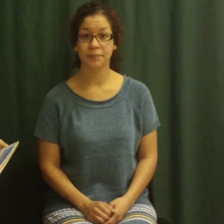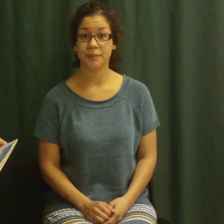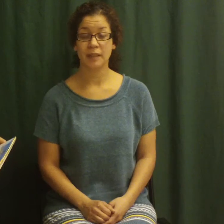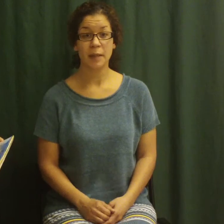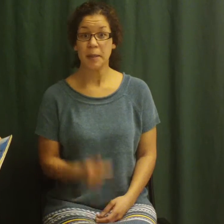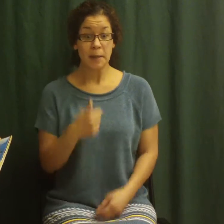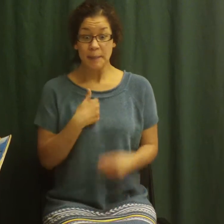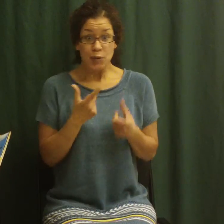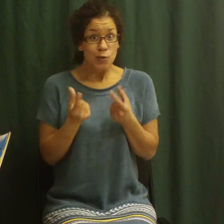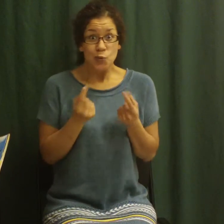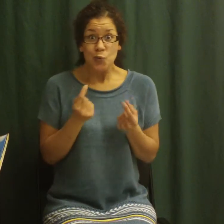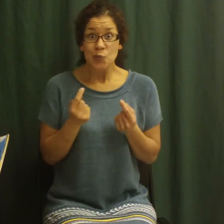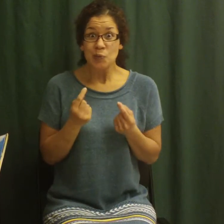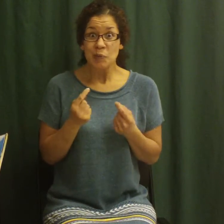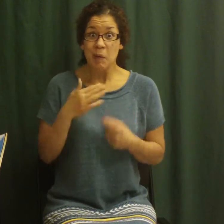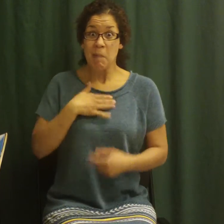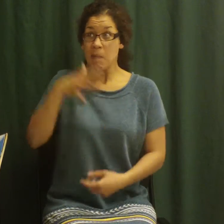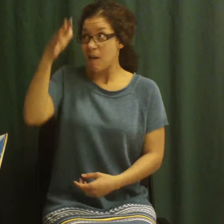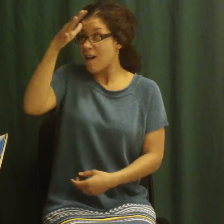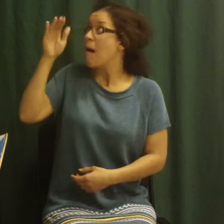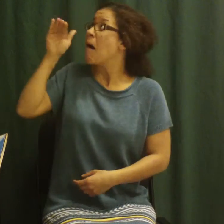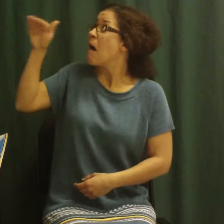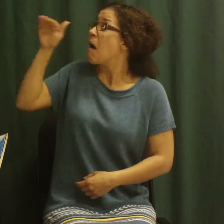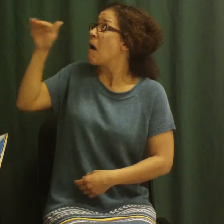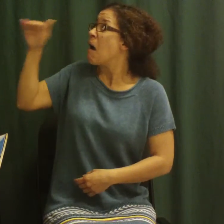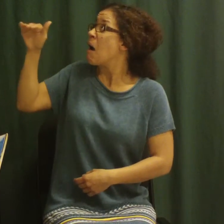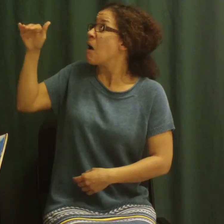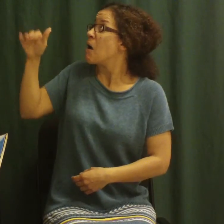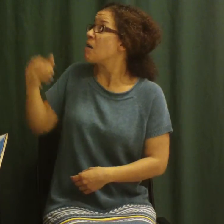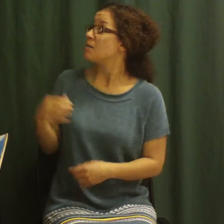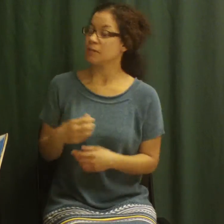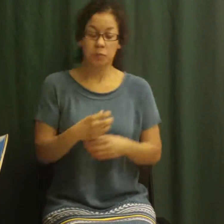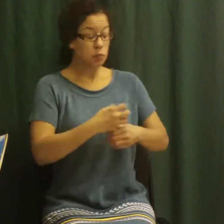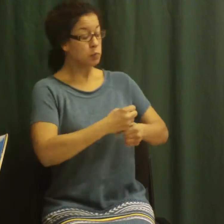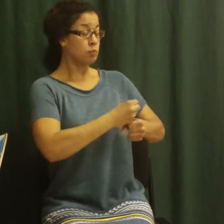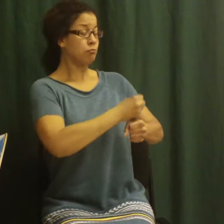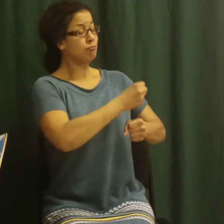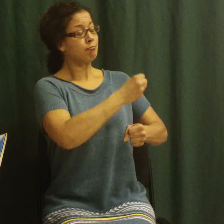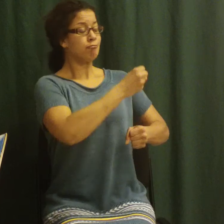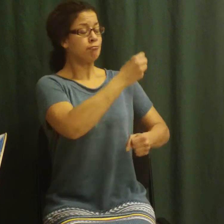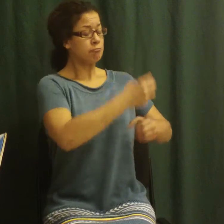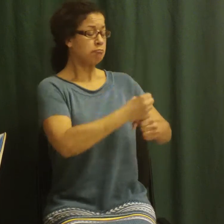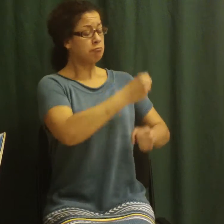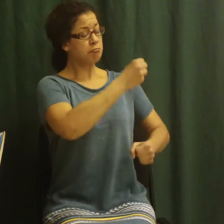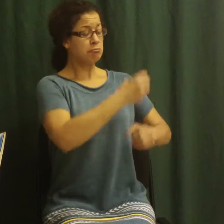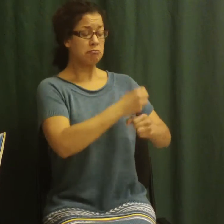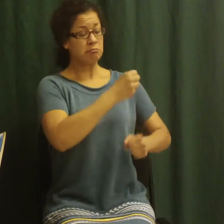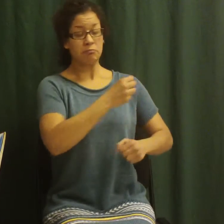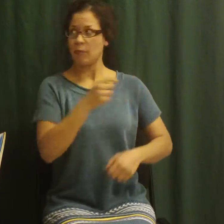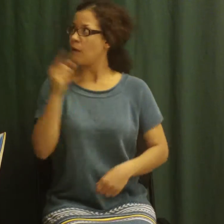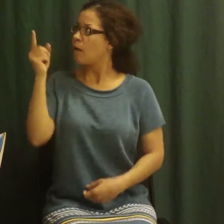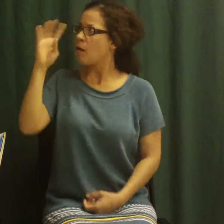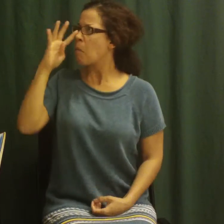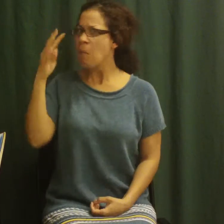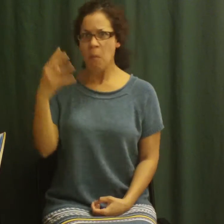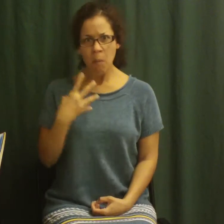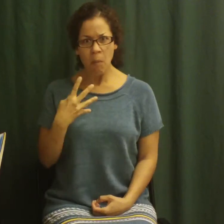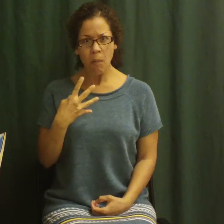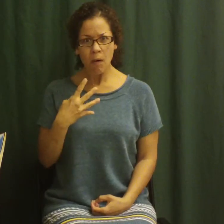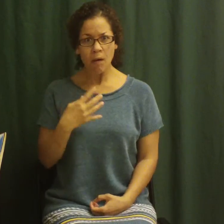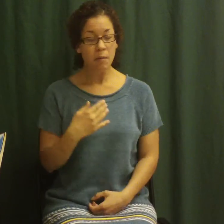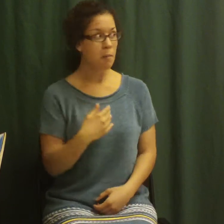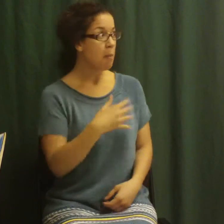I tried to tell Dad, but he was busy setting up the beach umbrella. I tried to tell